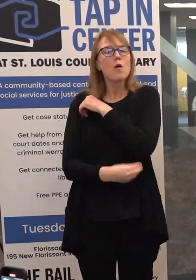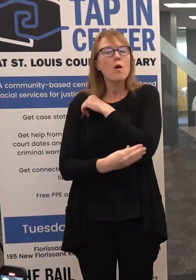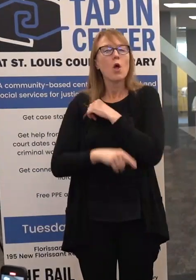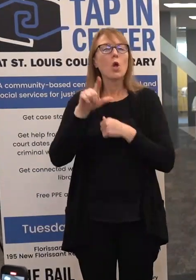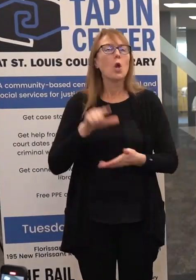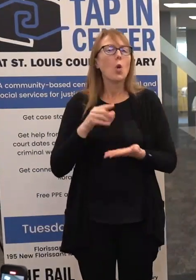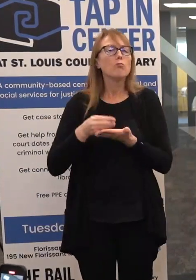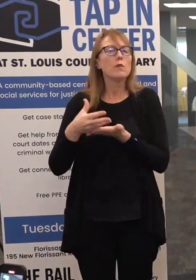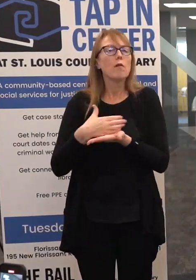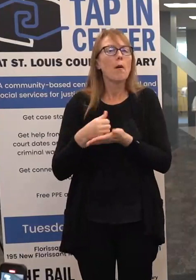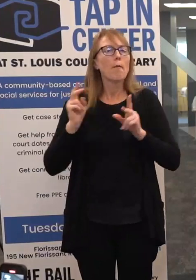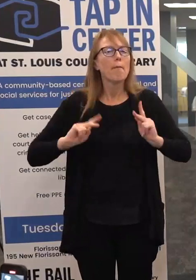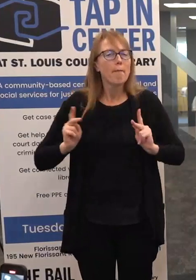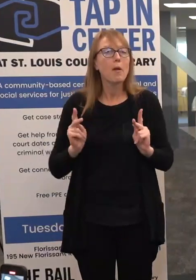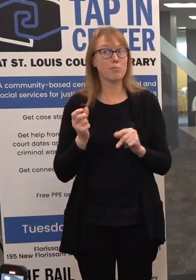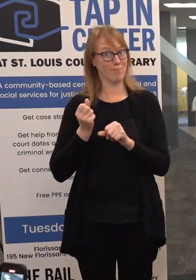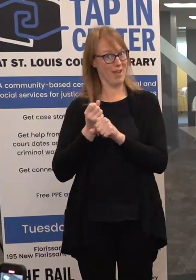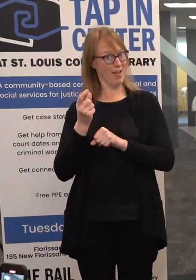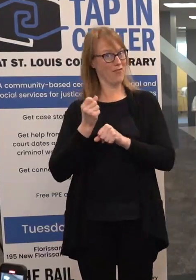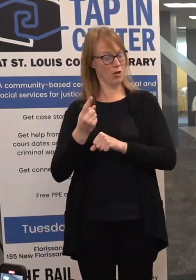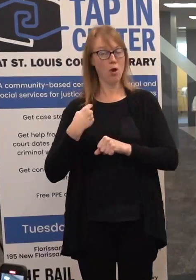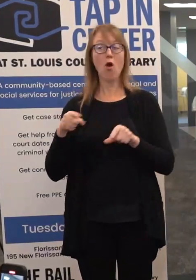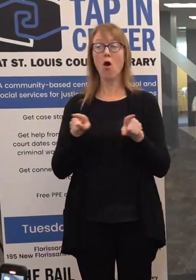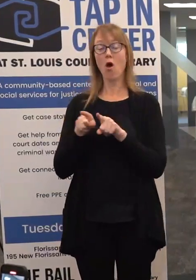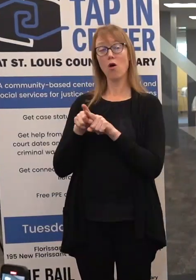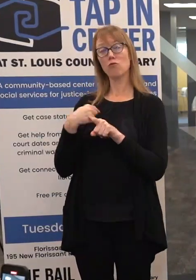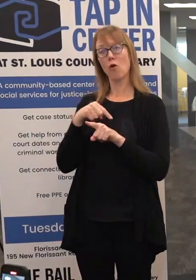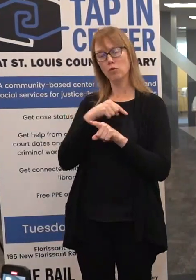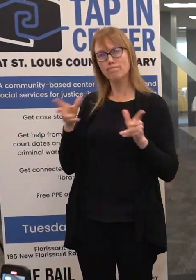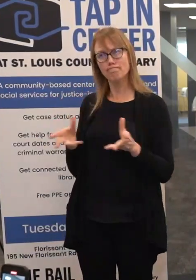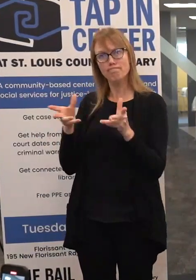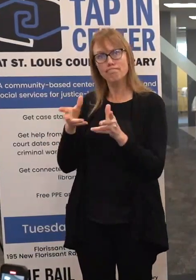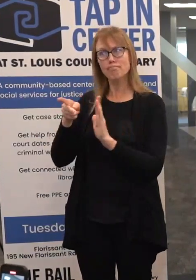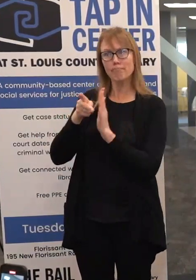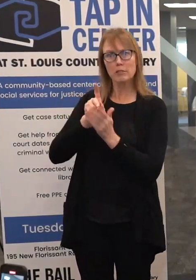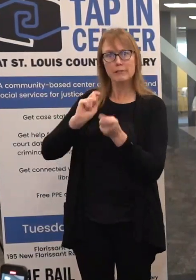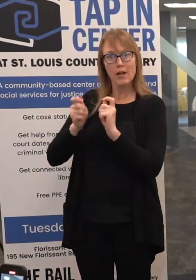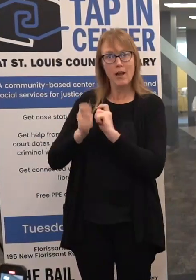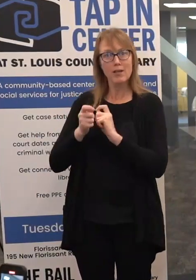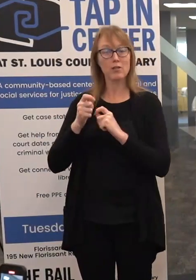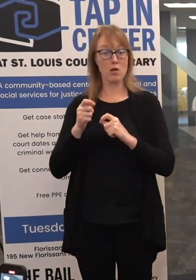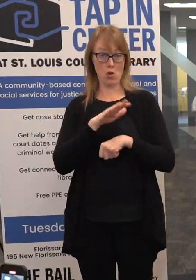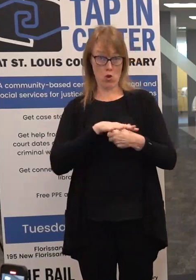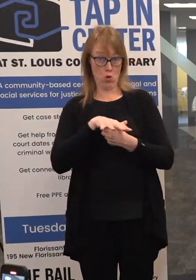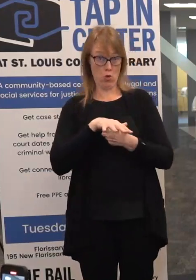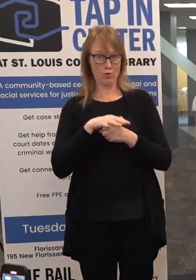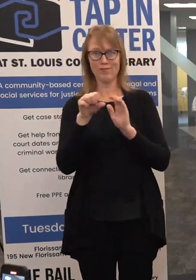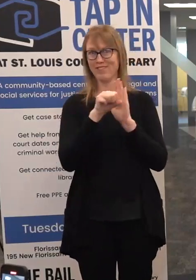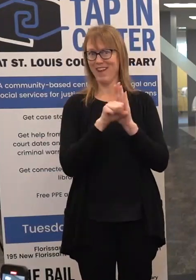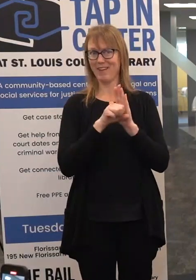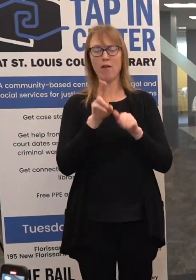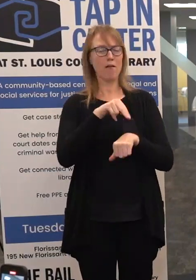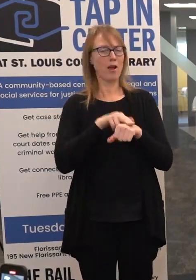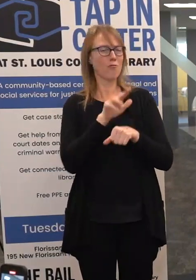people every year. While advancing policy change at the local, state, and national level, our organization